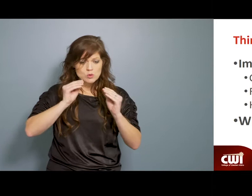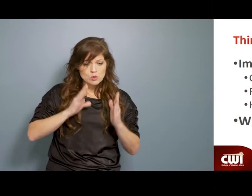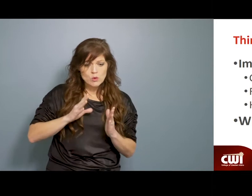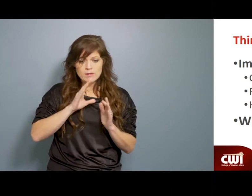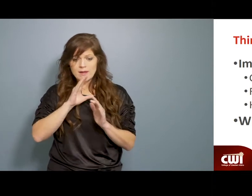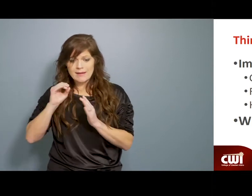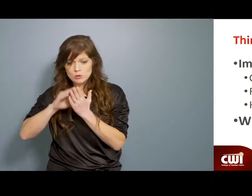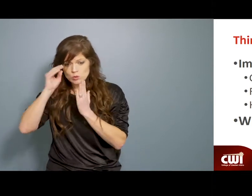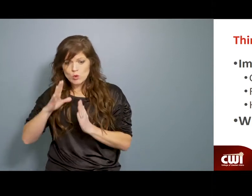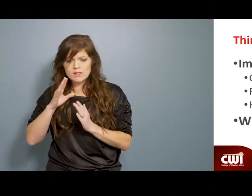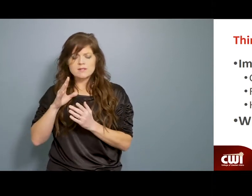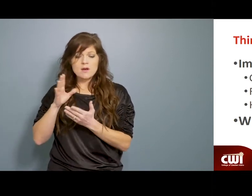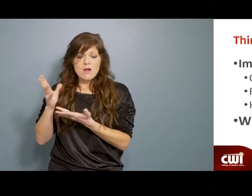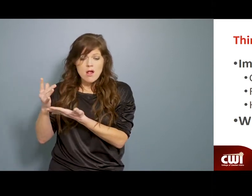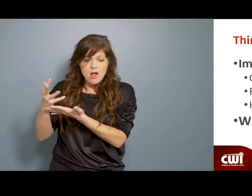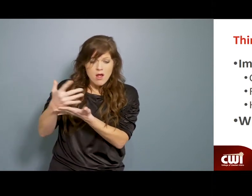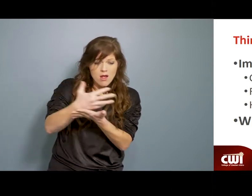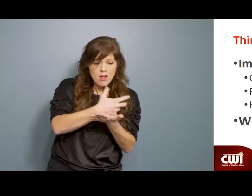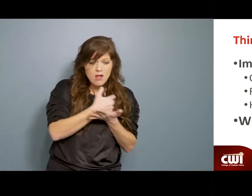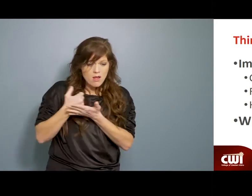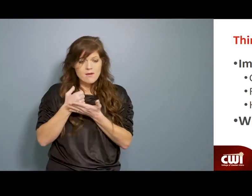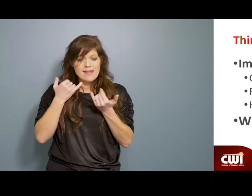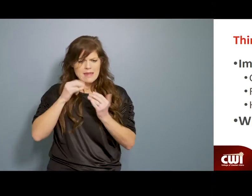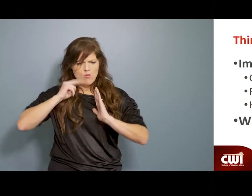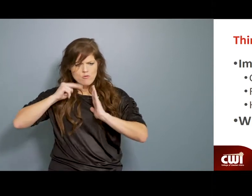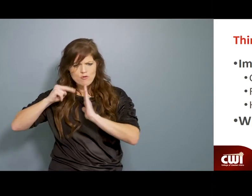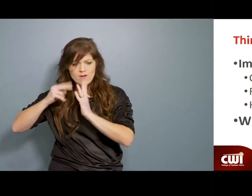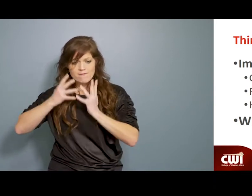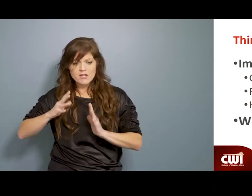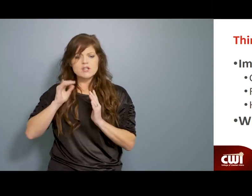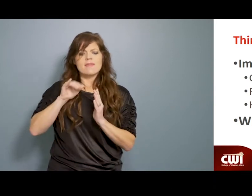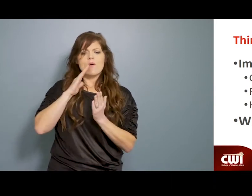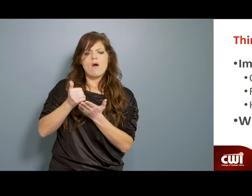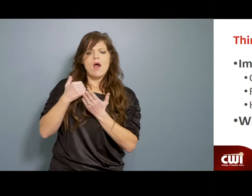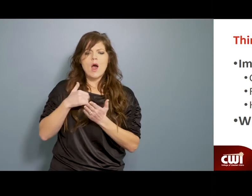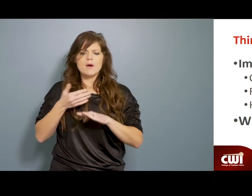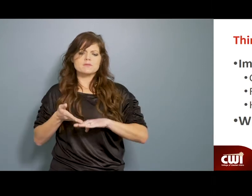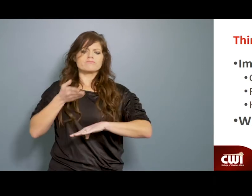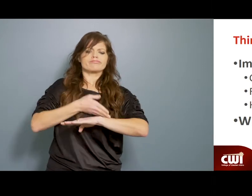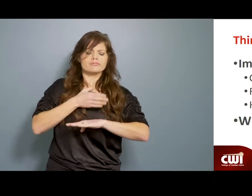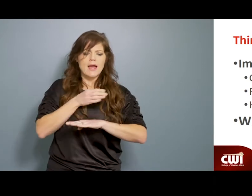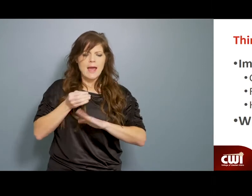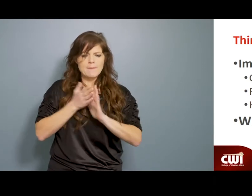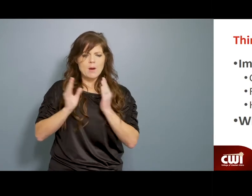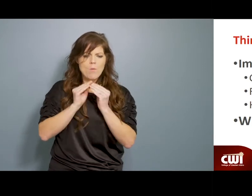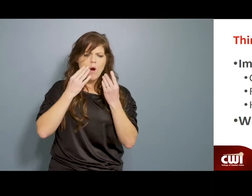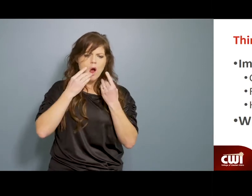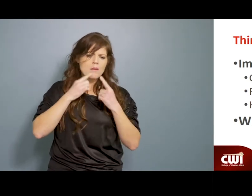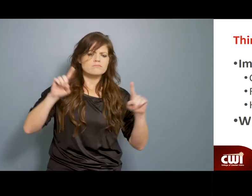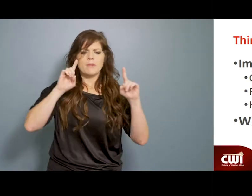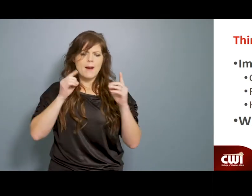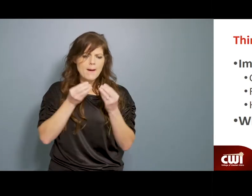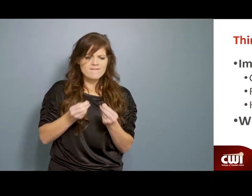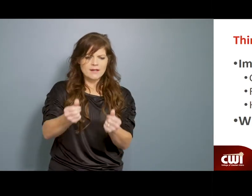that will help us be far more efficient and, far more importantly, effective in what we're doing. And then I